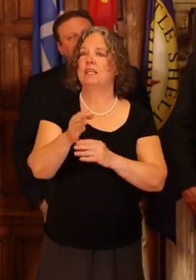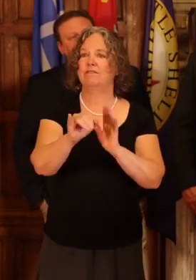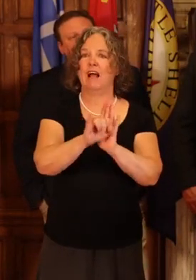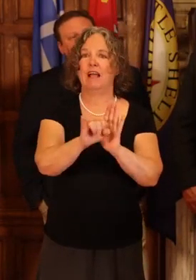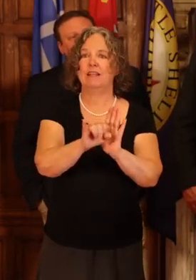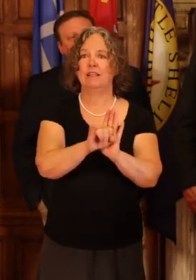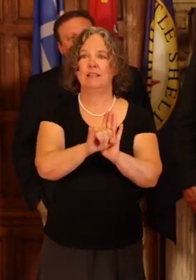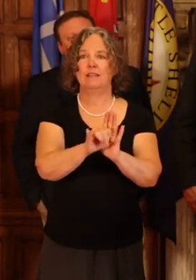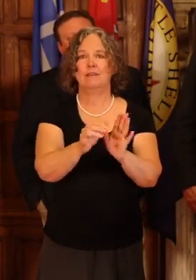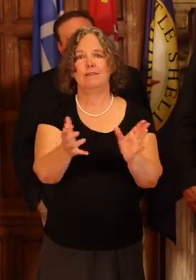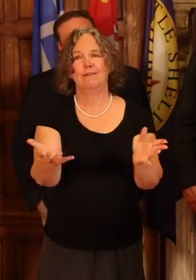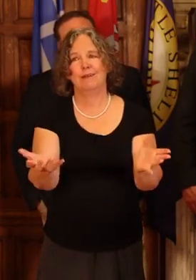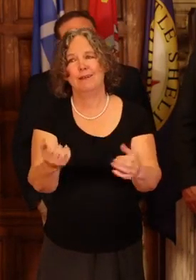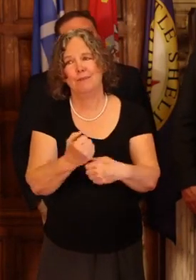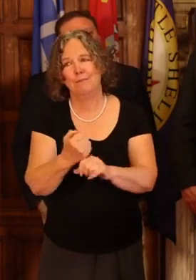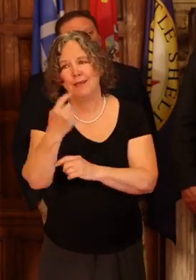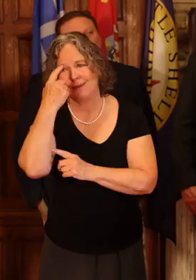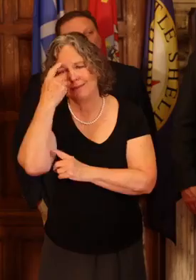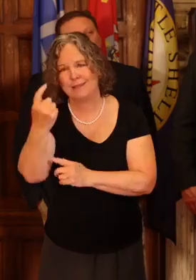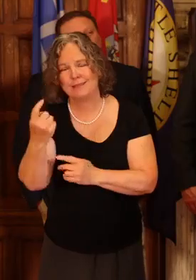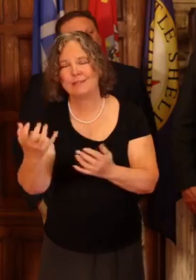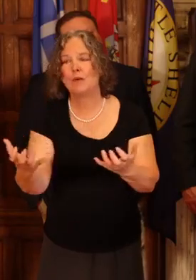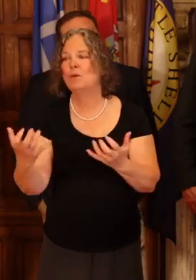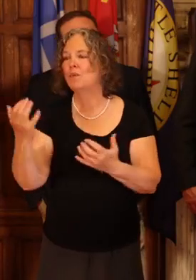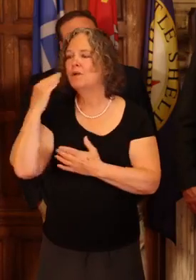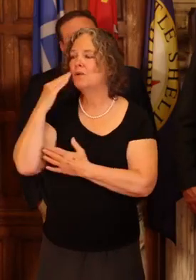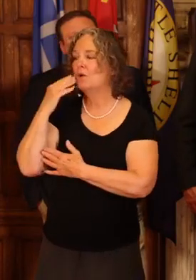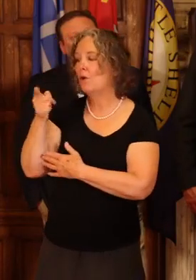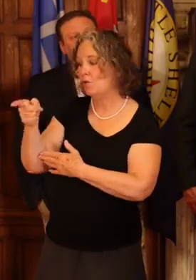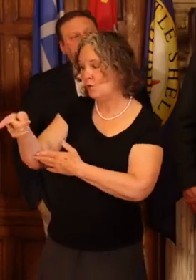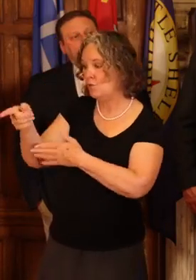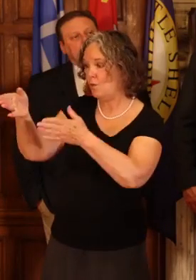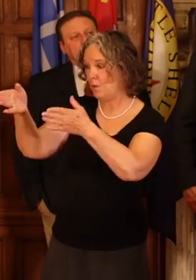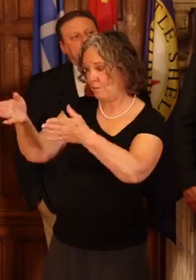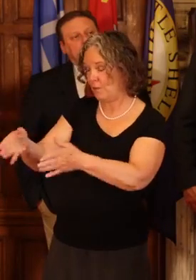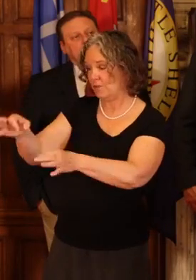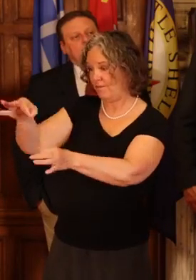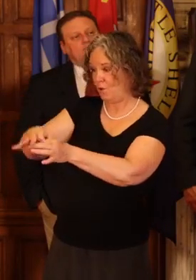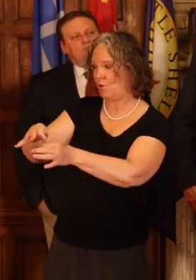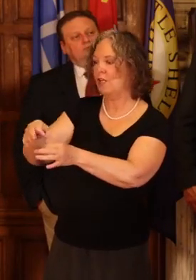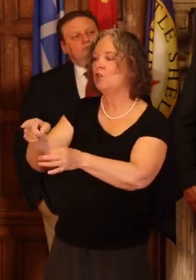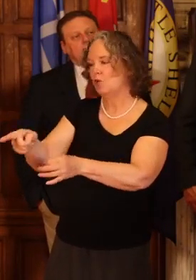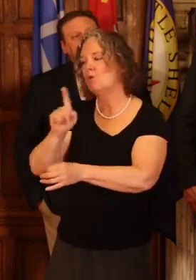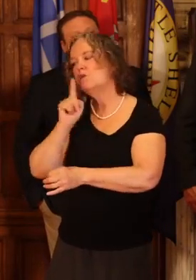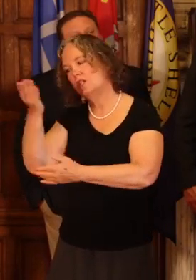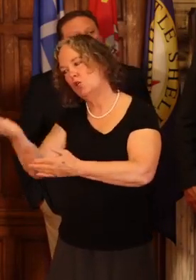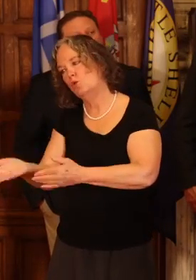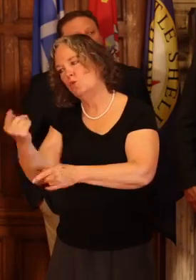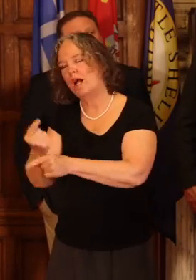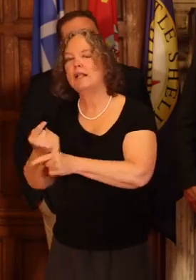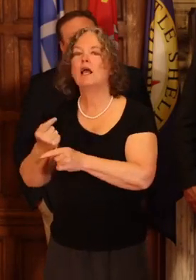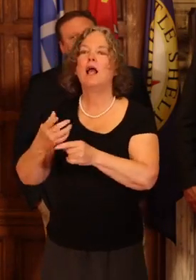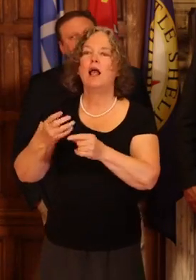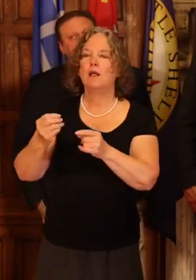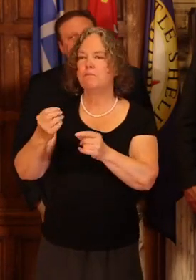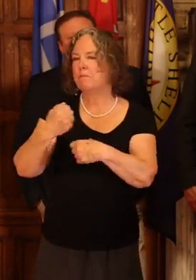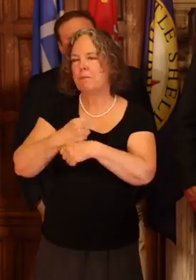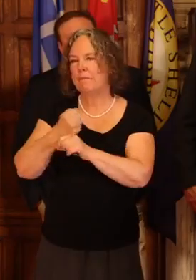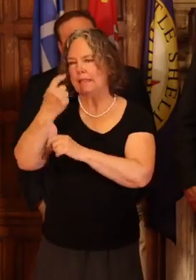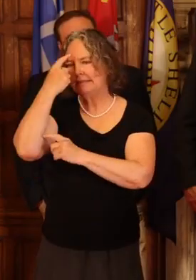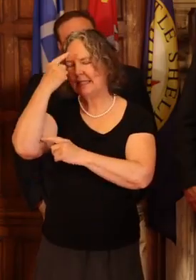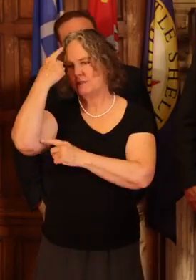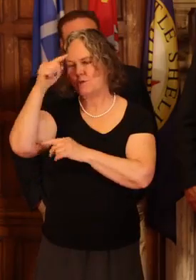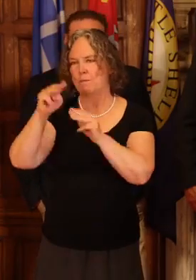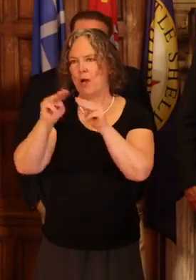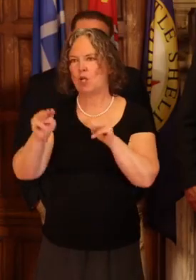sense. We want to know the people are voting are the people that they say they are. These are common sense reforms. We've seen them in many states, and they make sense for Montana as